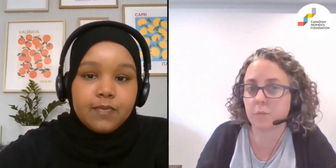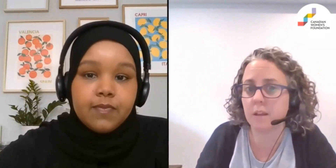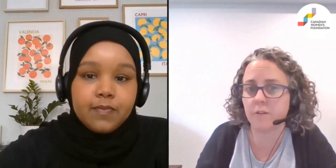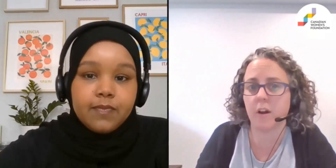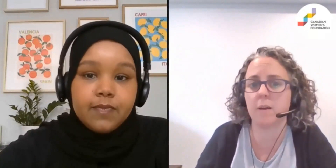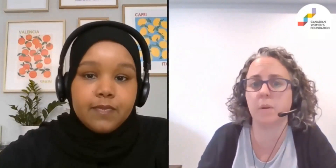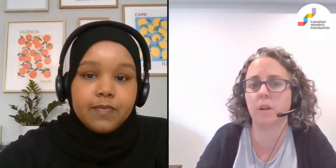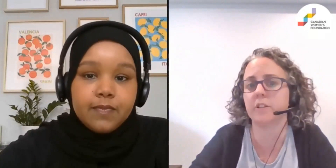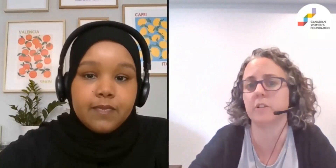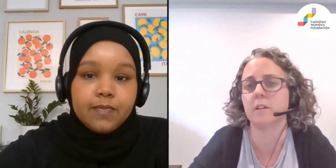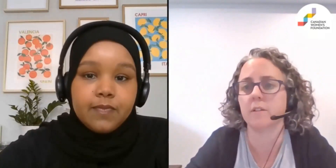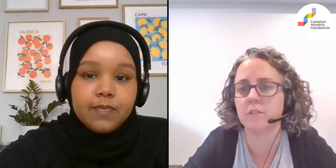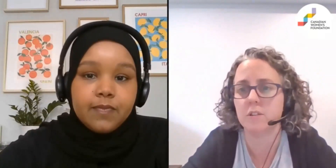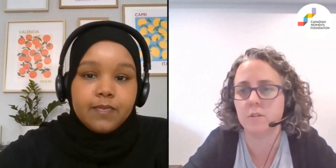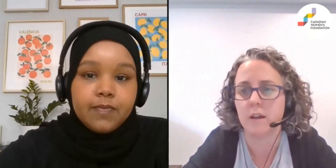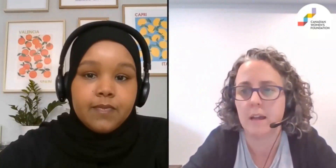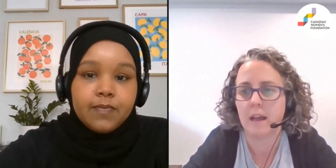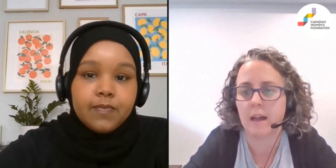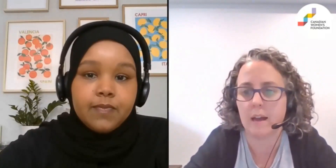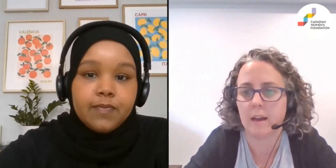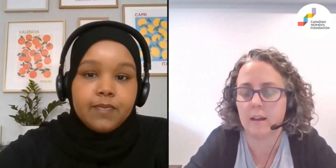sometimes really a viable alternative